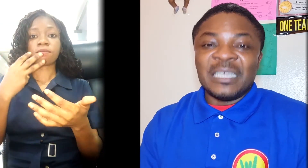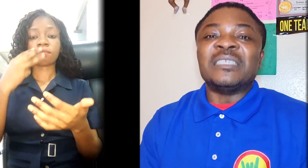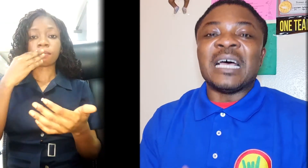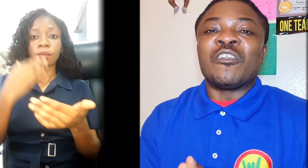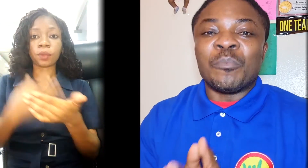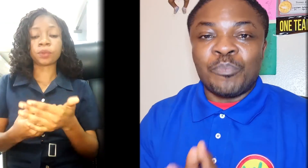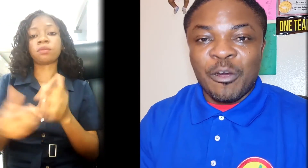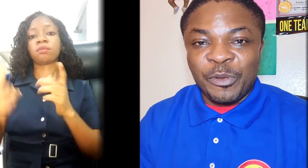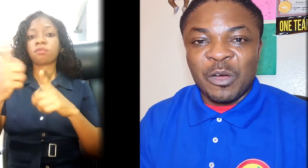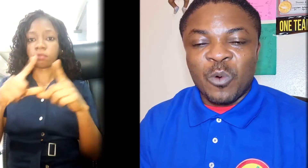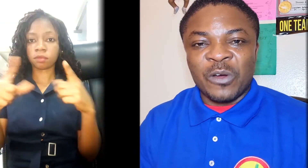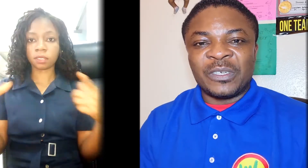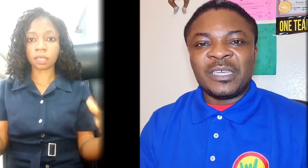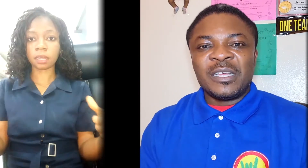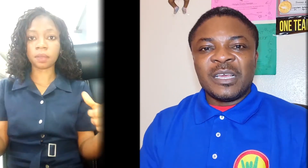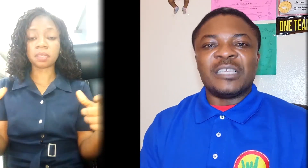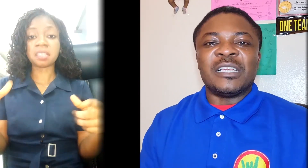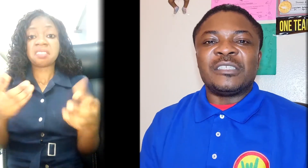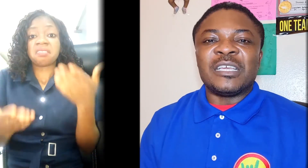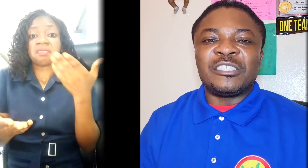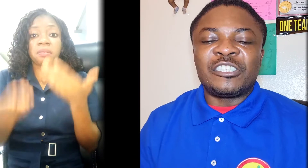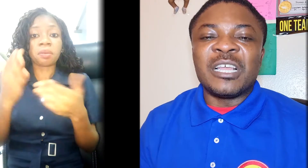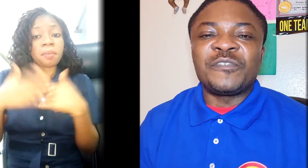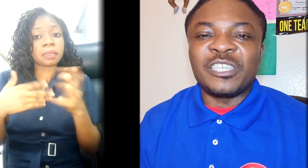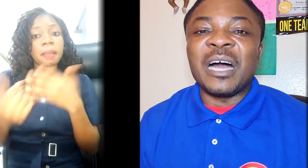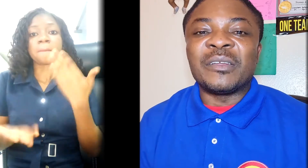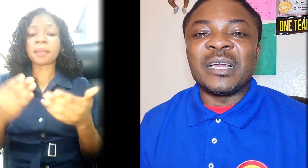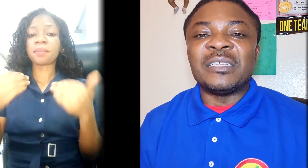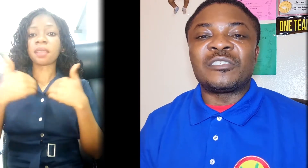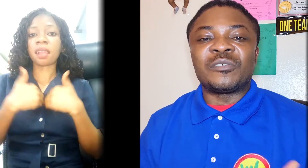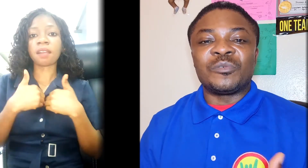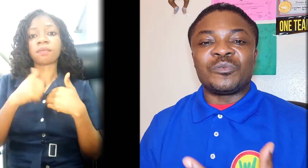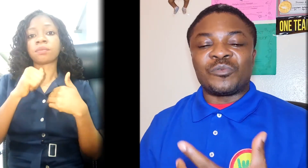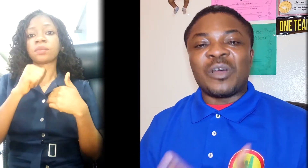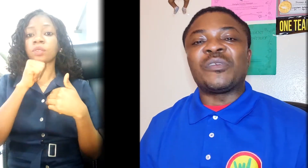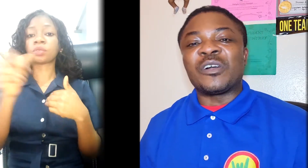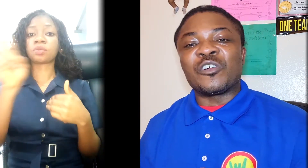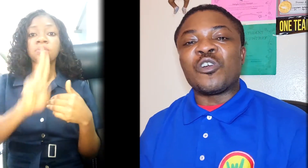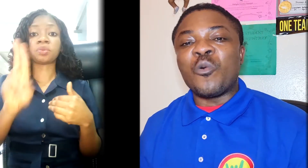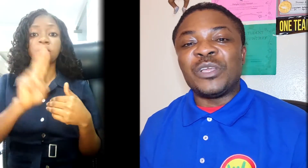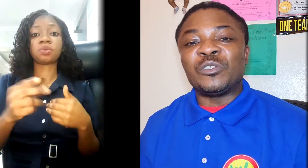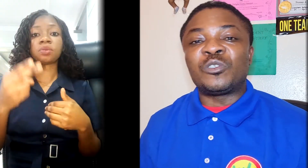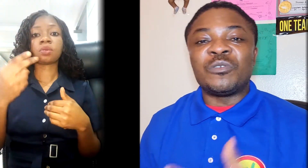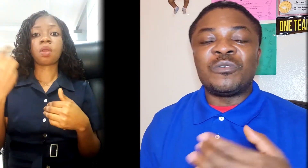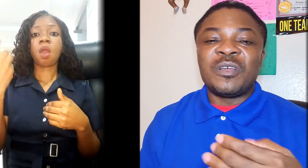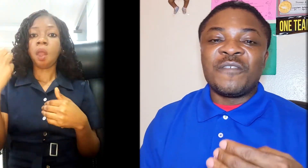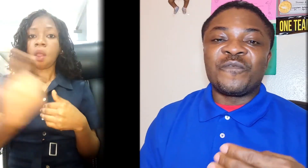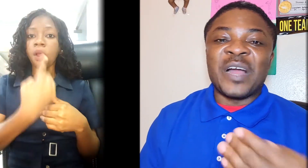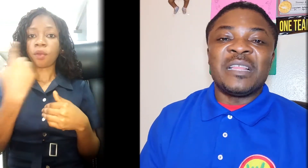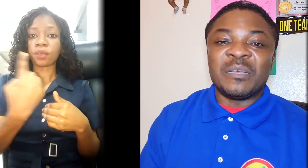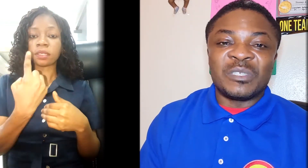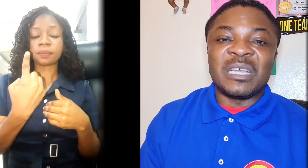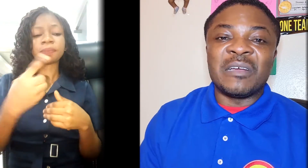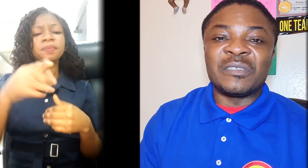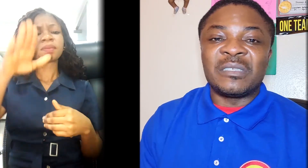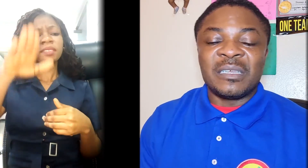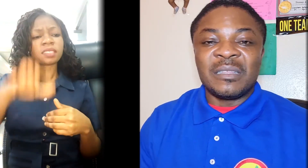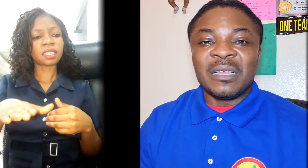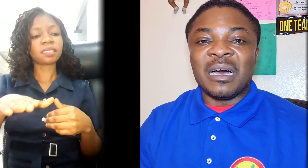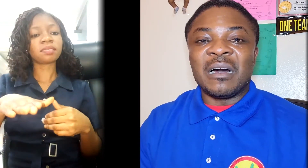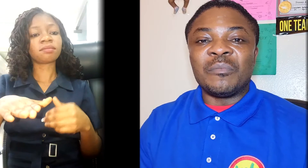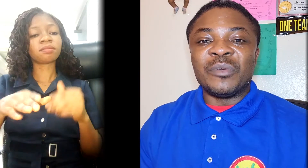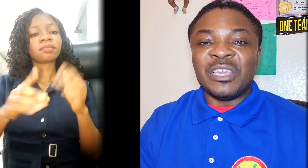is an unpopular one. A deaf child that is rather growing to find